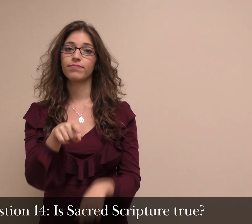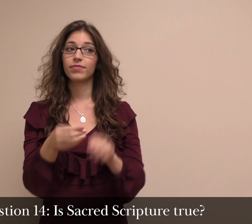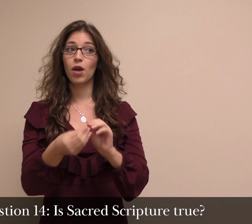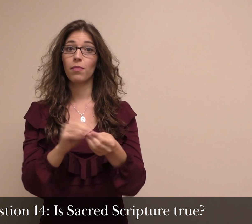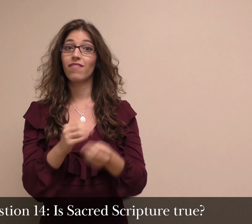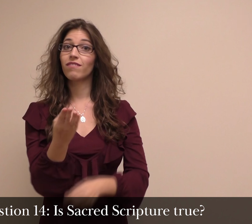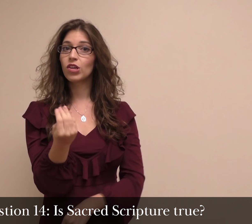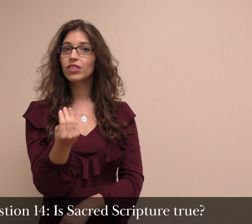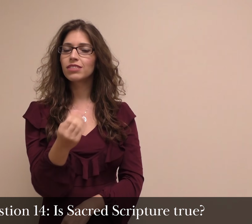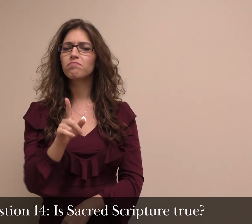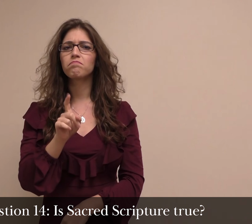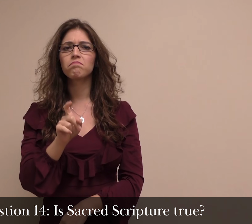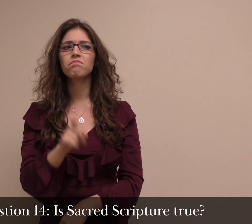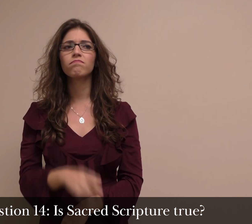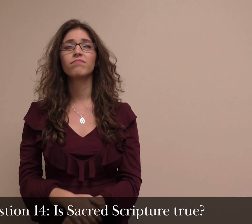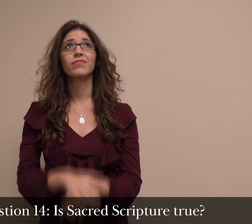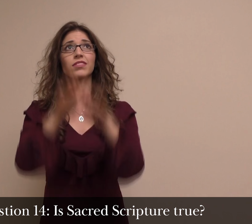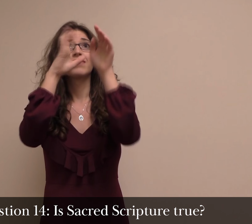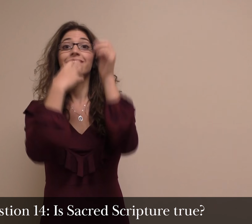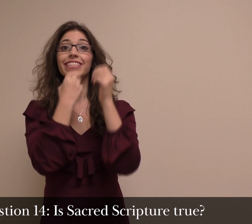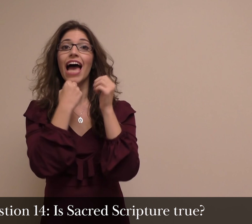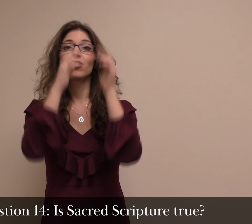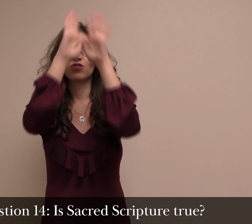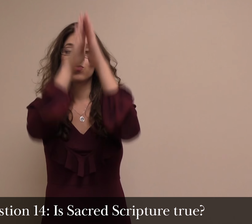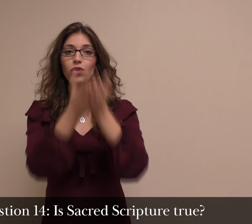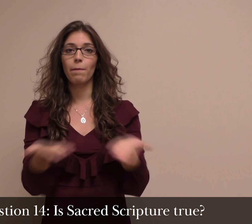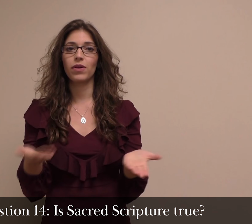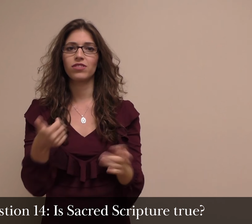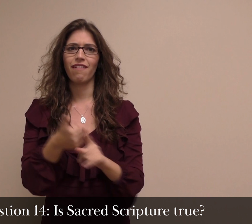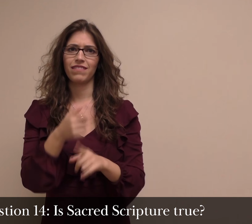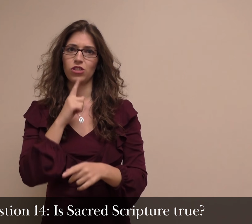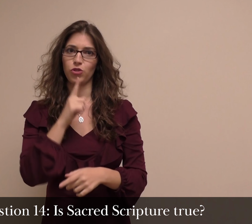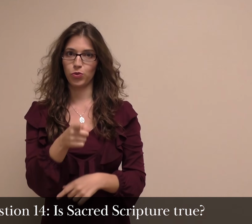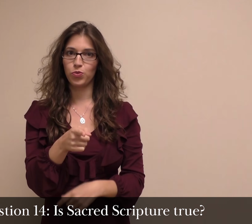Question 14 Is sacred scripture true?